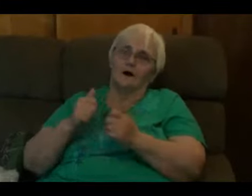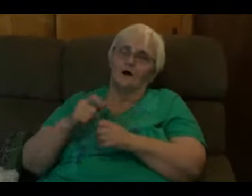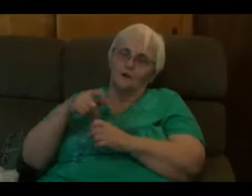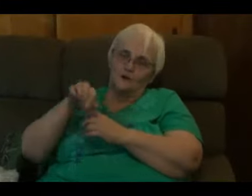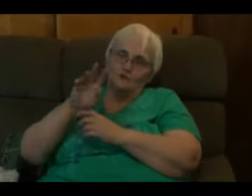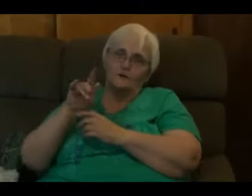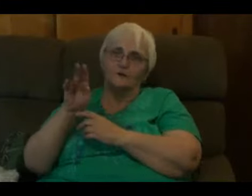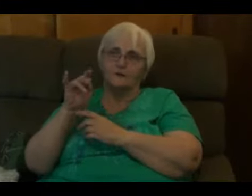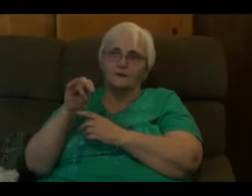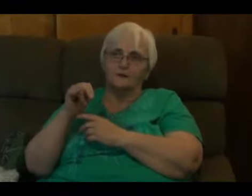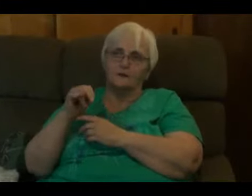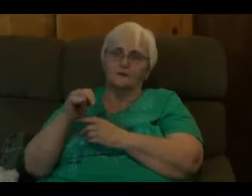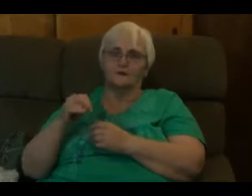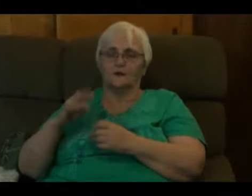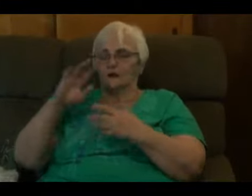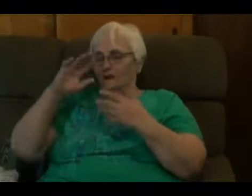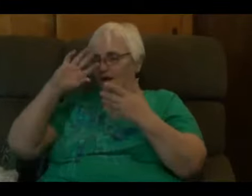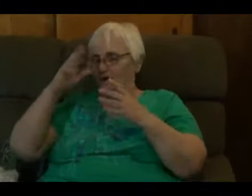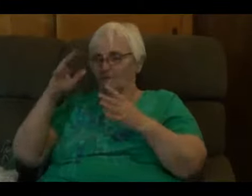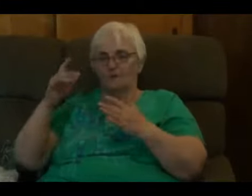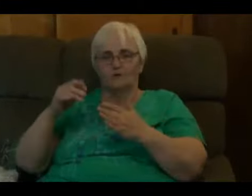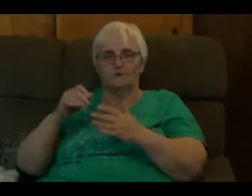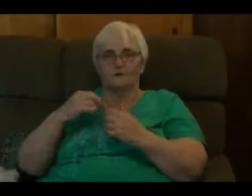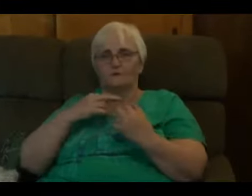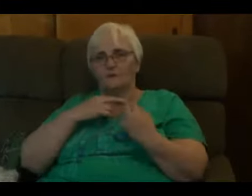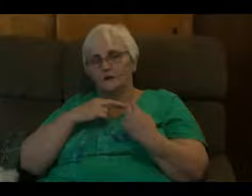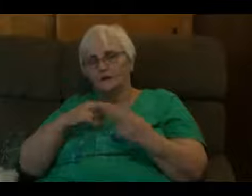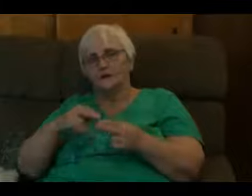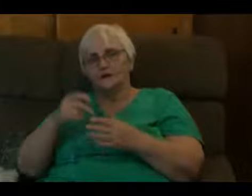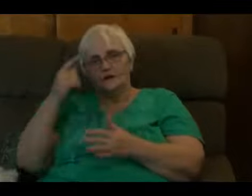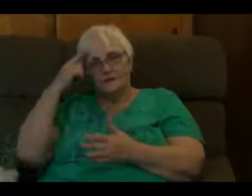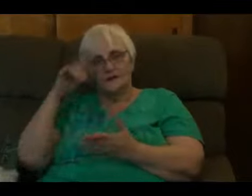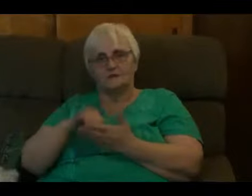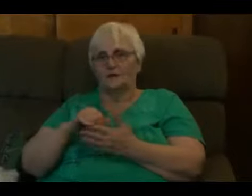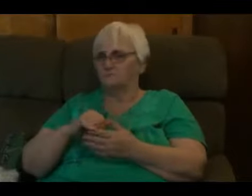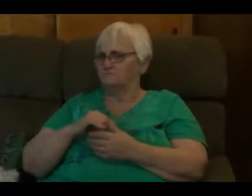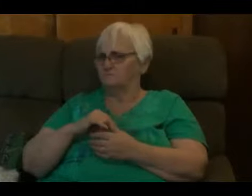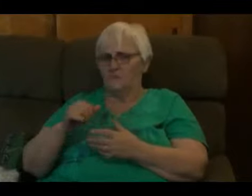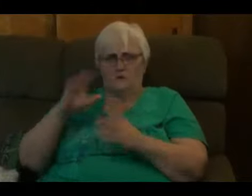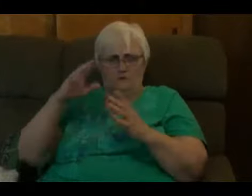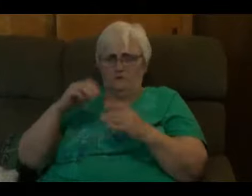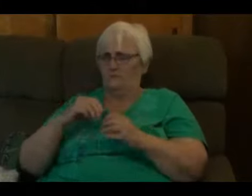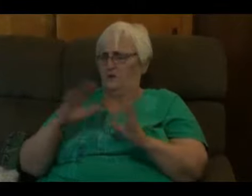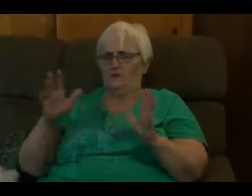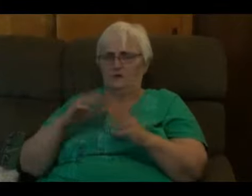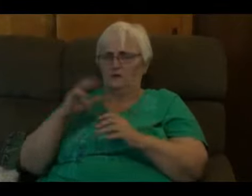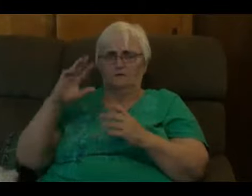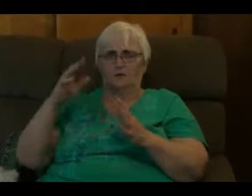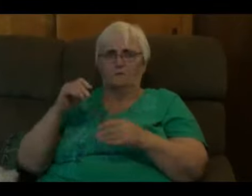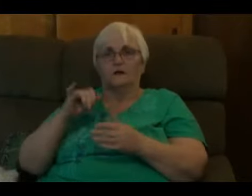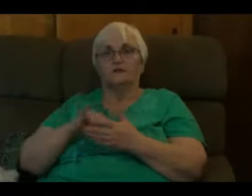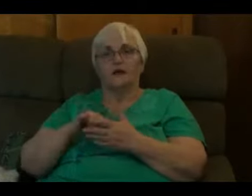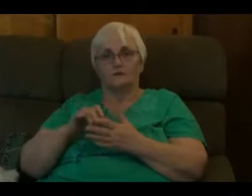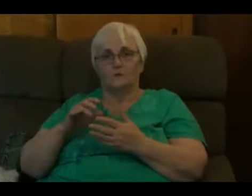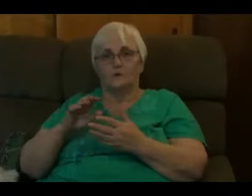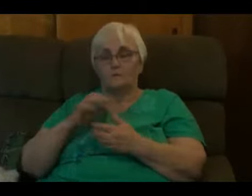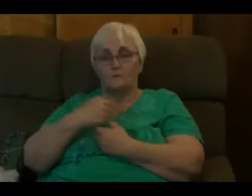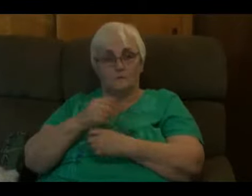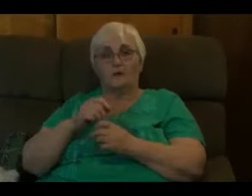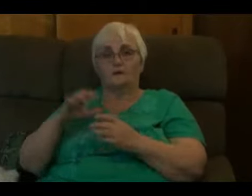in confusing religion, thinking that it's not confusing at all. But that's what's confusing. And I